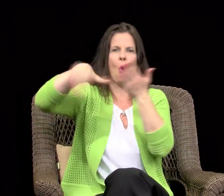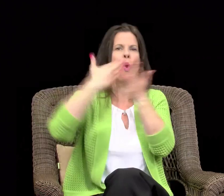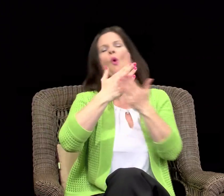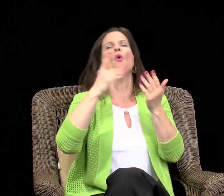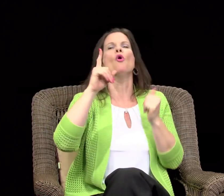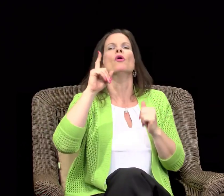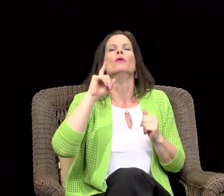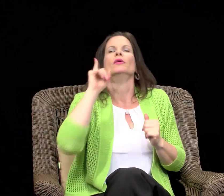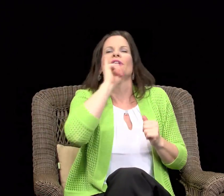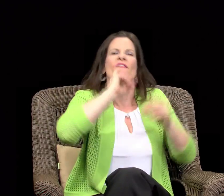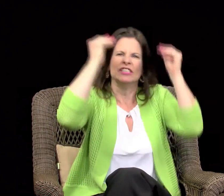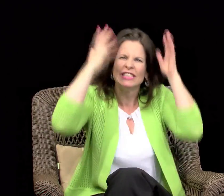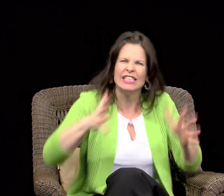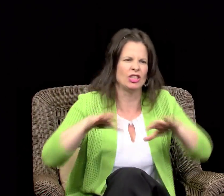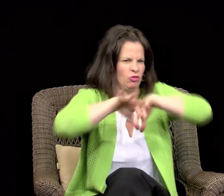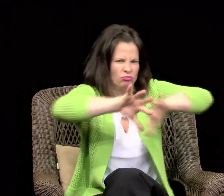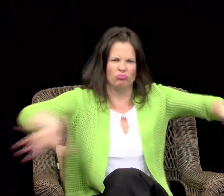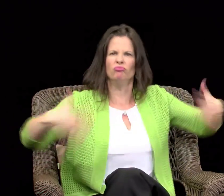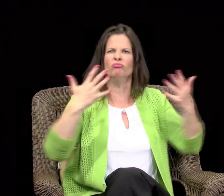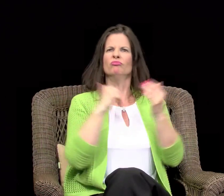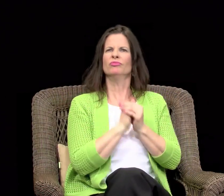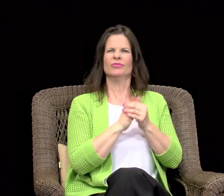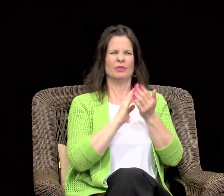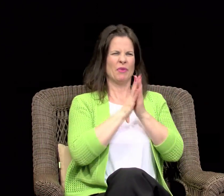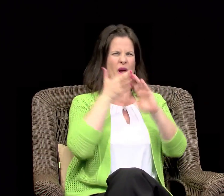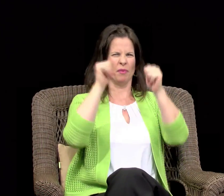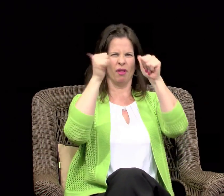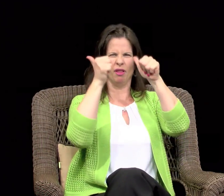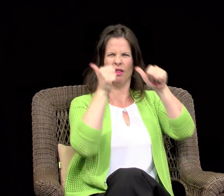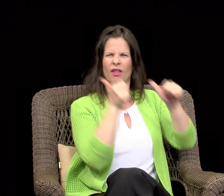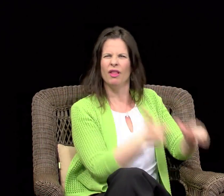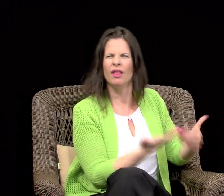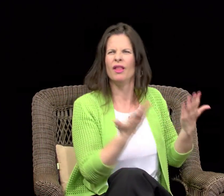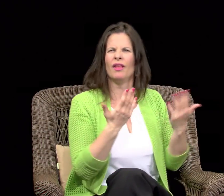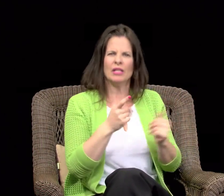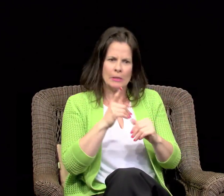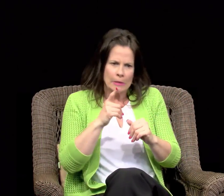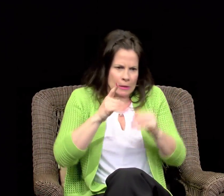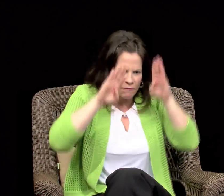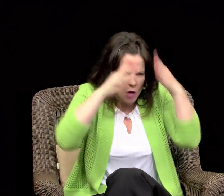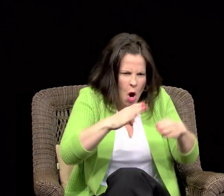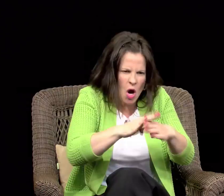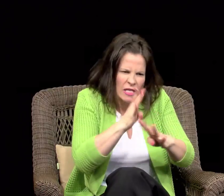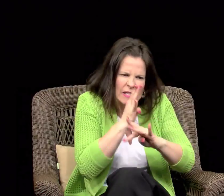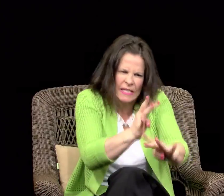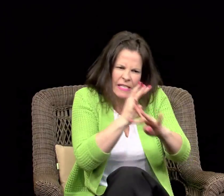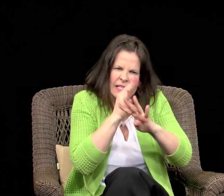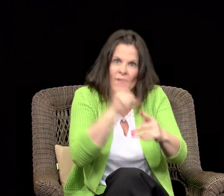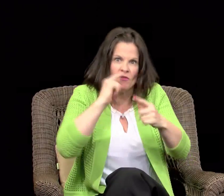all people have different languages based on sign language. But what had happened was after the